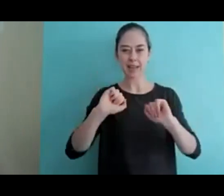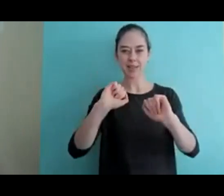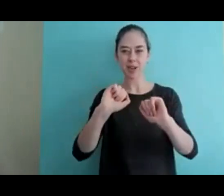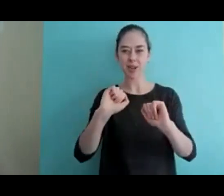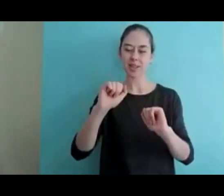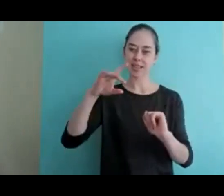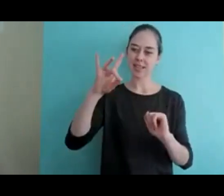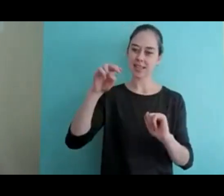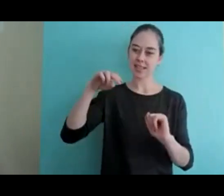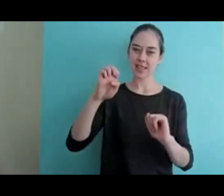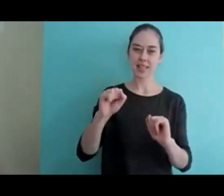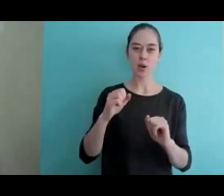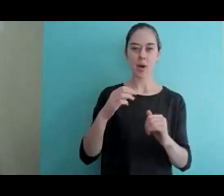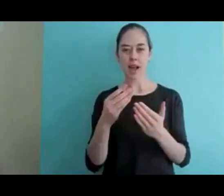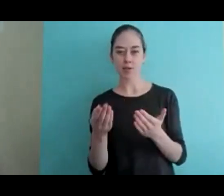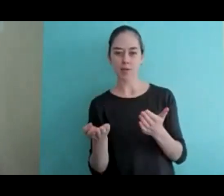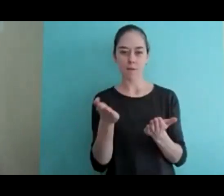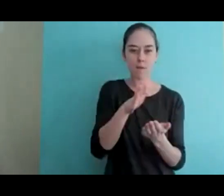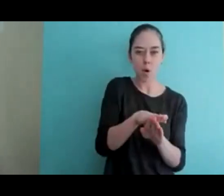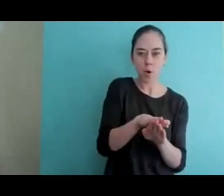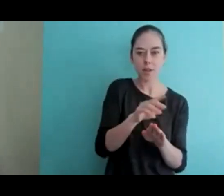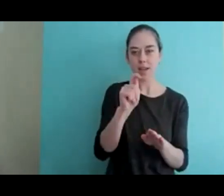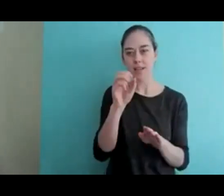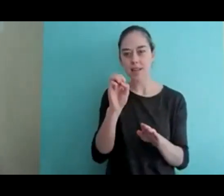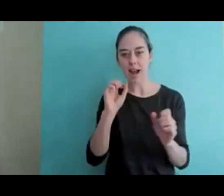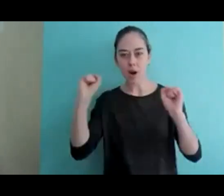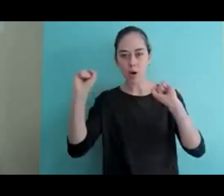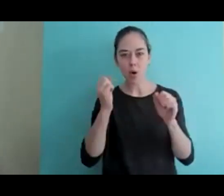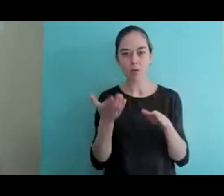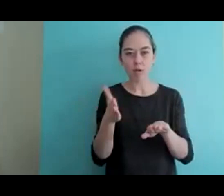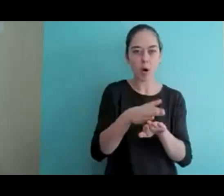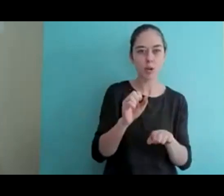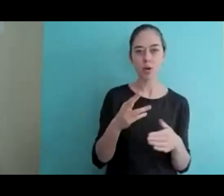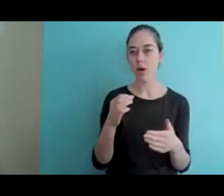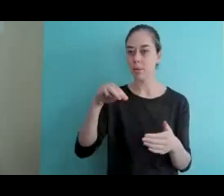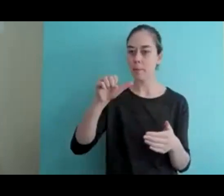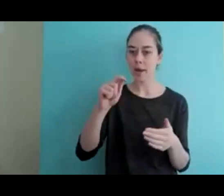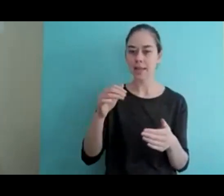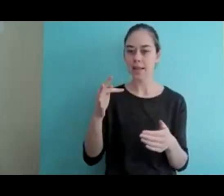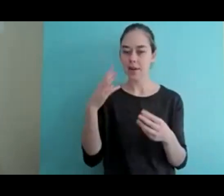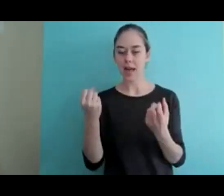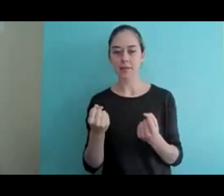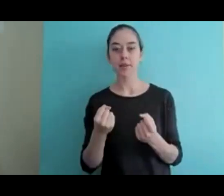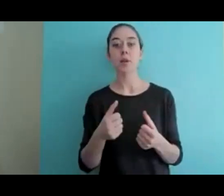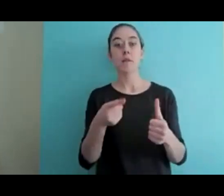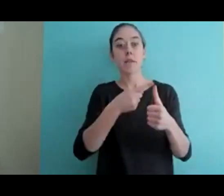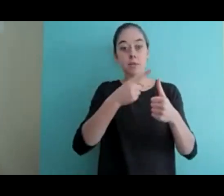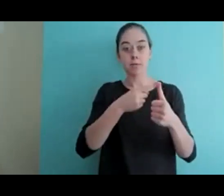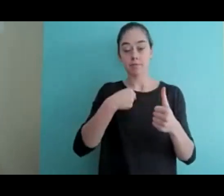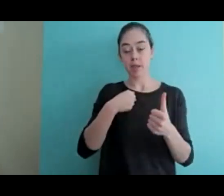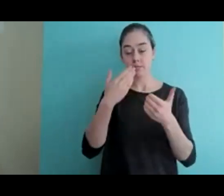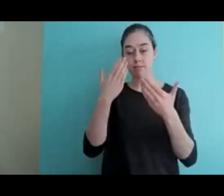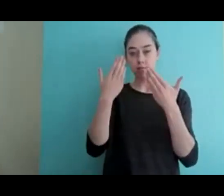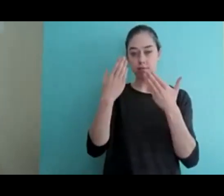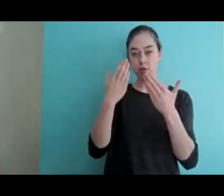the towel or double it up or fold it up. So I'm going to talk you through it. The first one is, I have